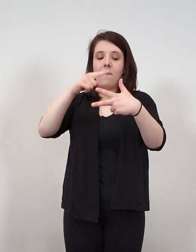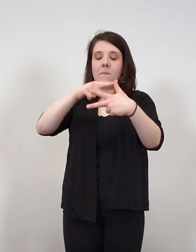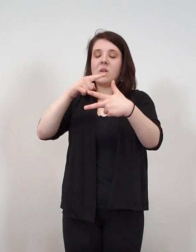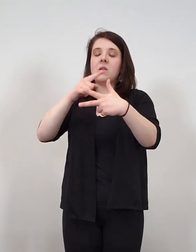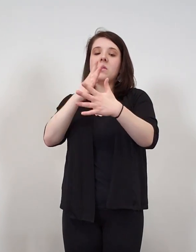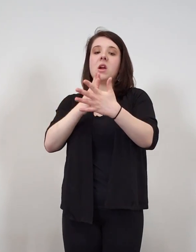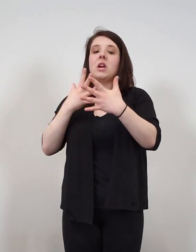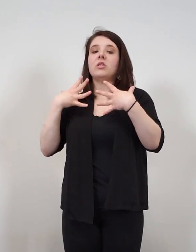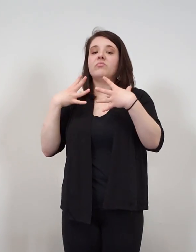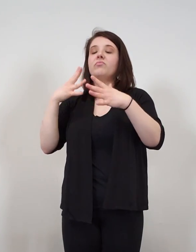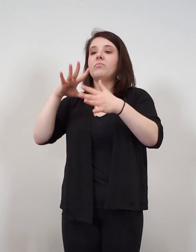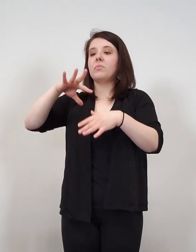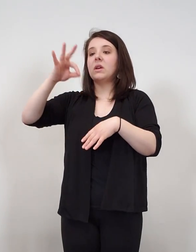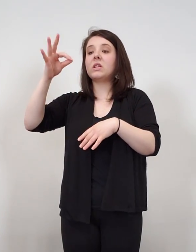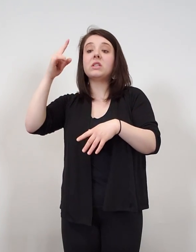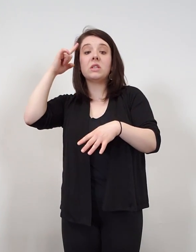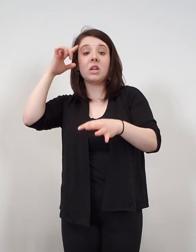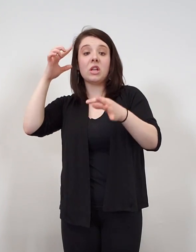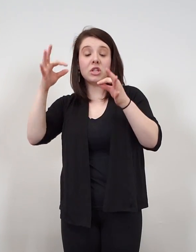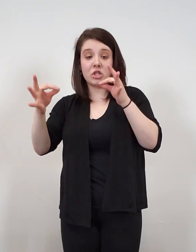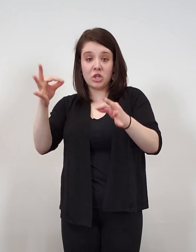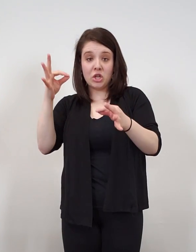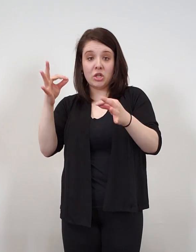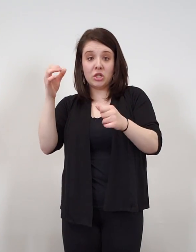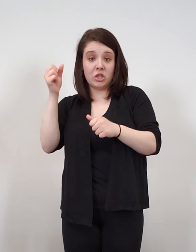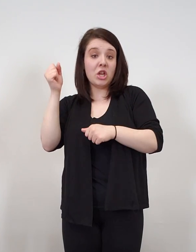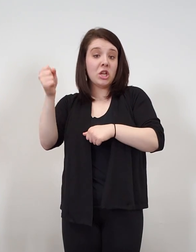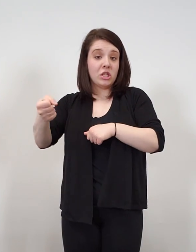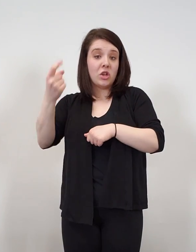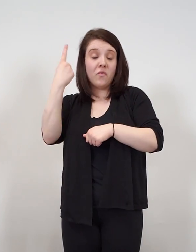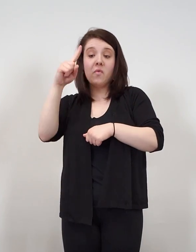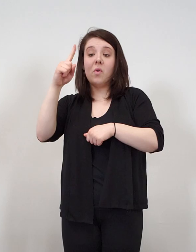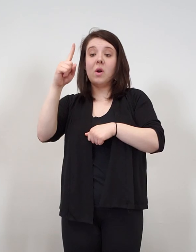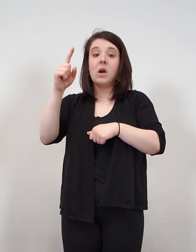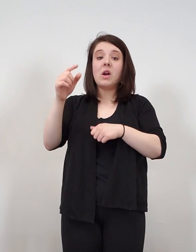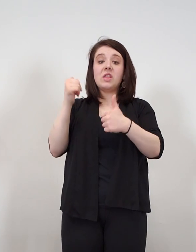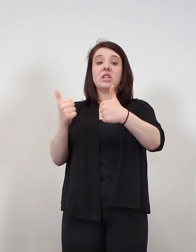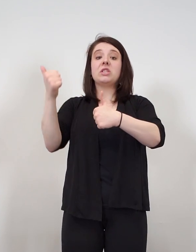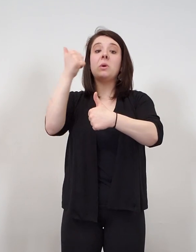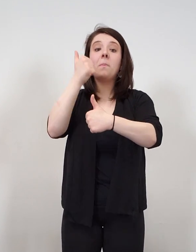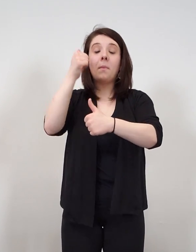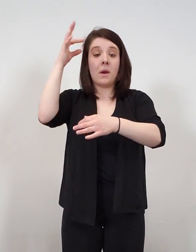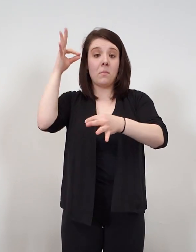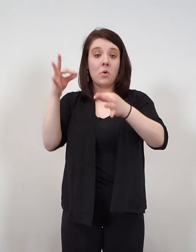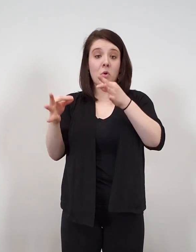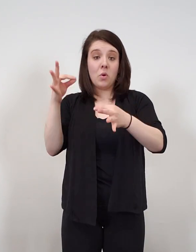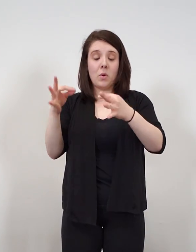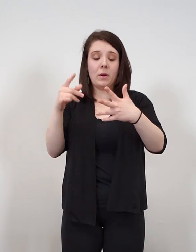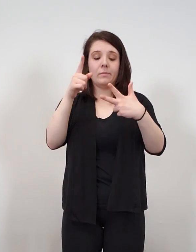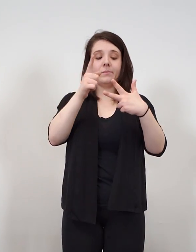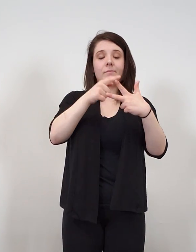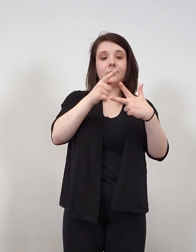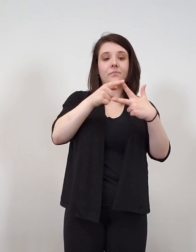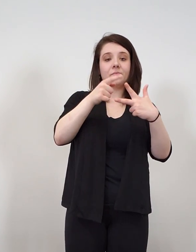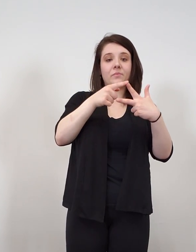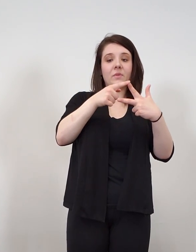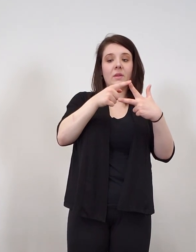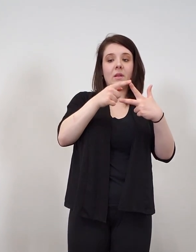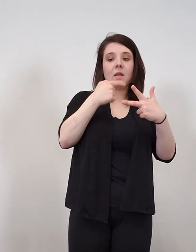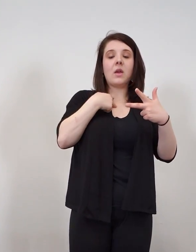approve those, so they're checking each other. The legislative branch will create a law, but then it has to go to the executive branch,